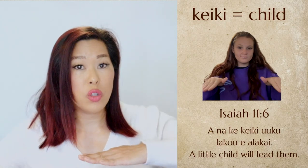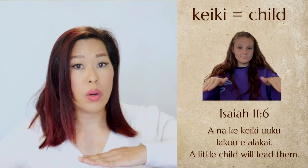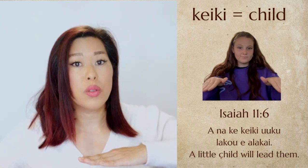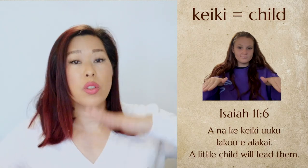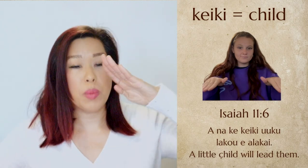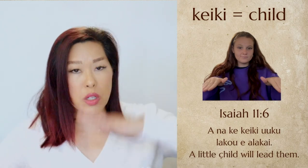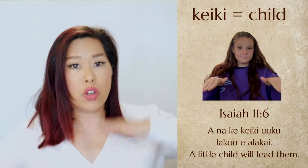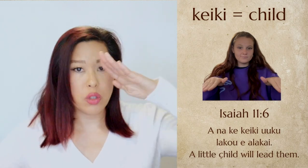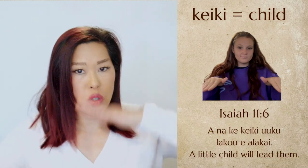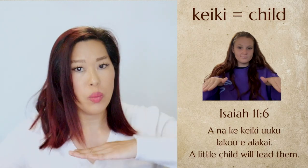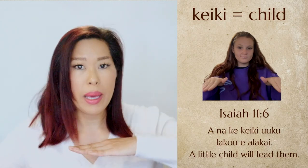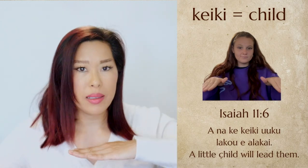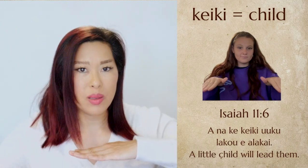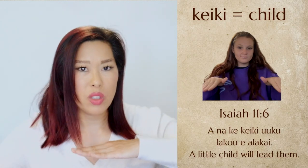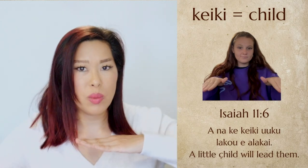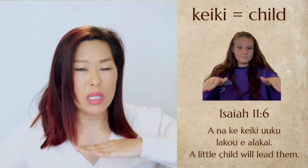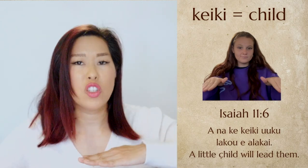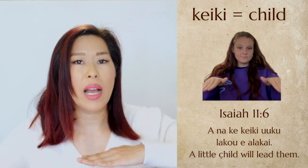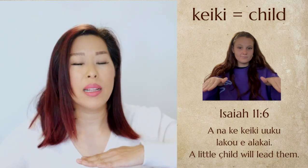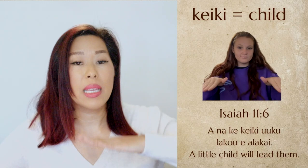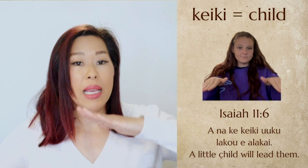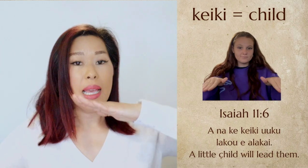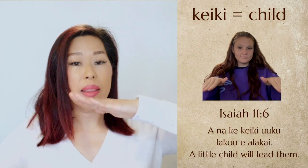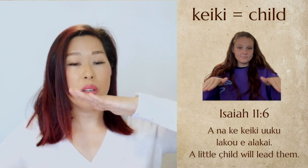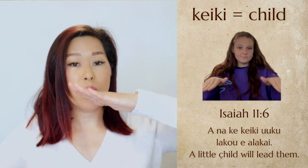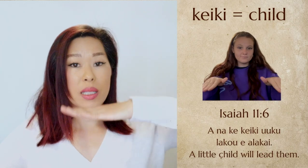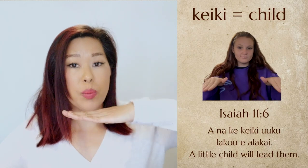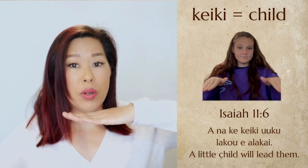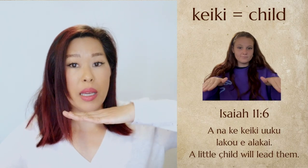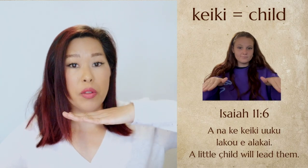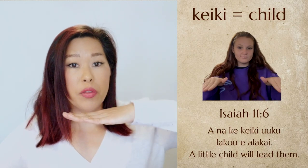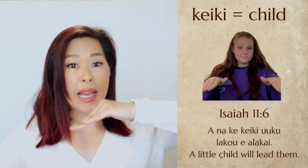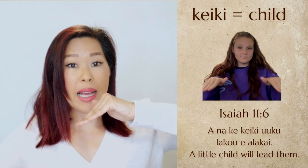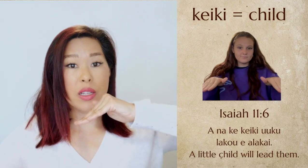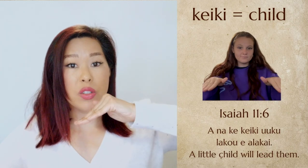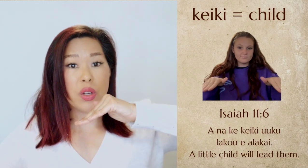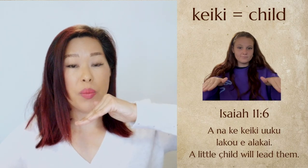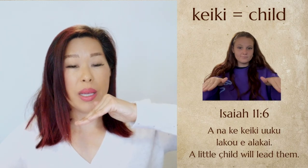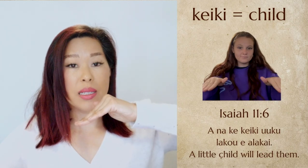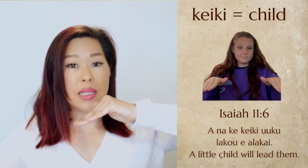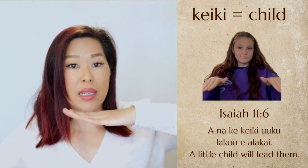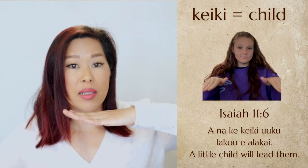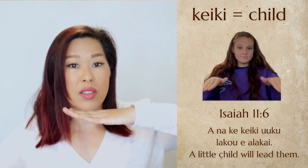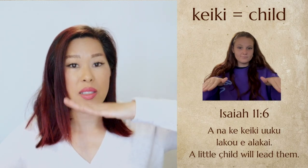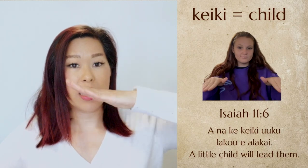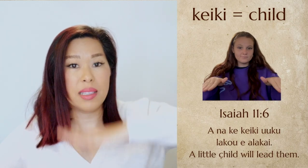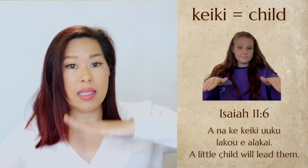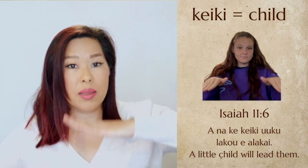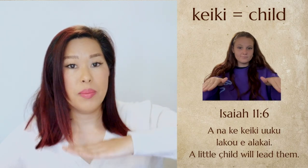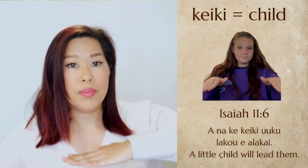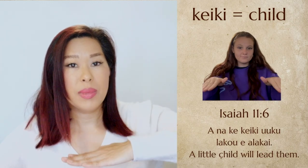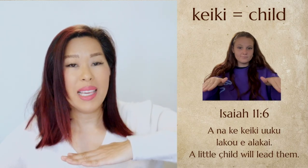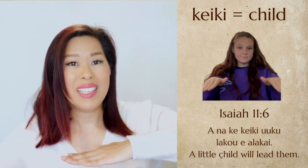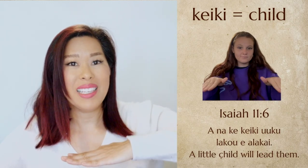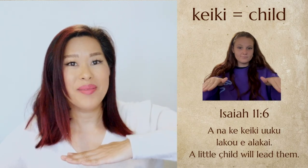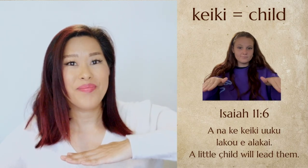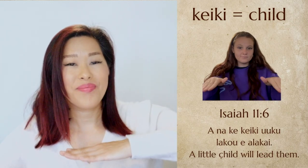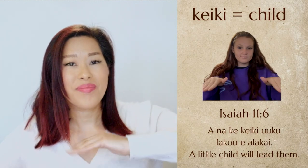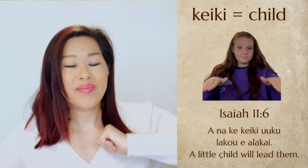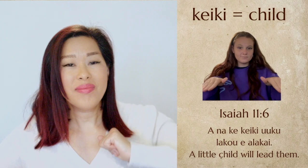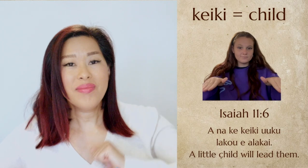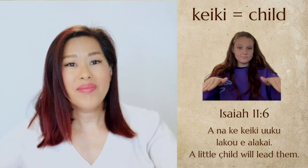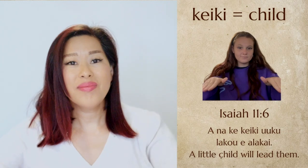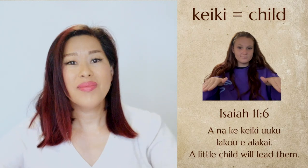means short. So you make sure you do two pats, which means child. And then you want to keep your hand flat. Don't bend it, just like this. Keiki.